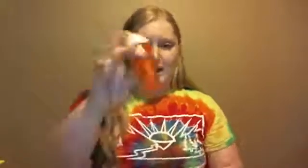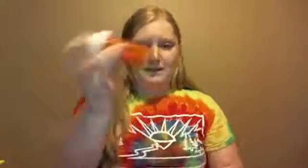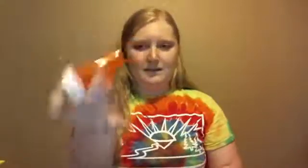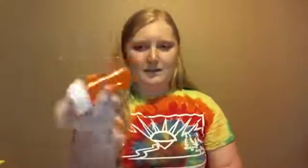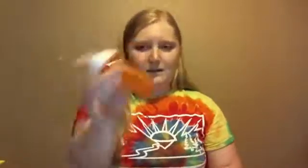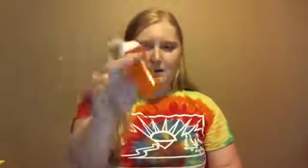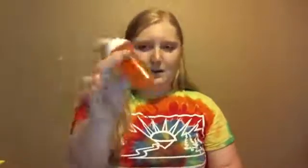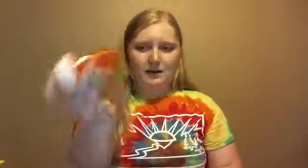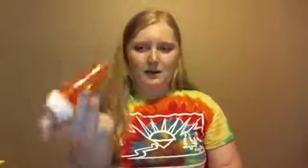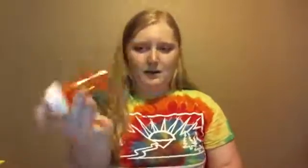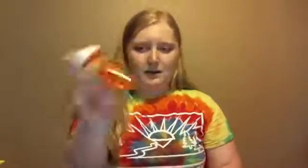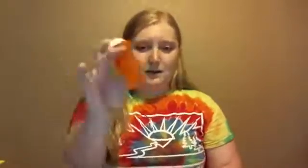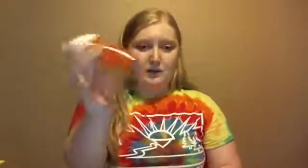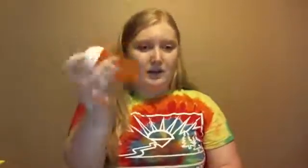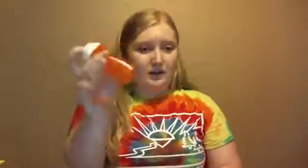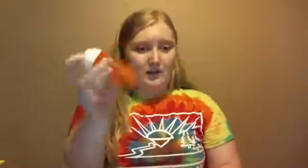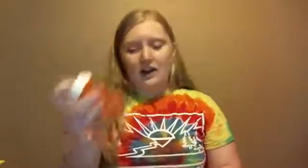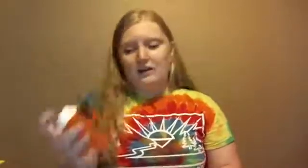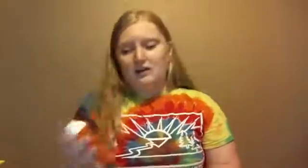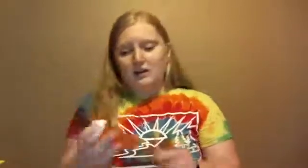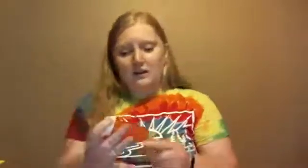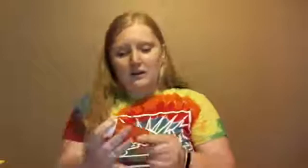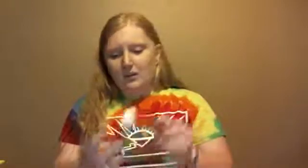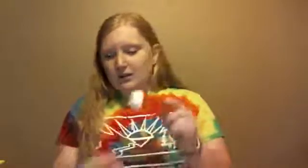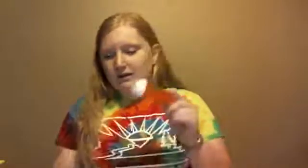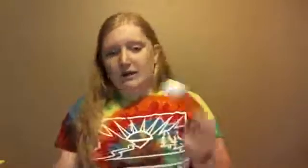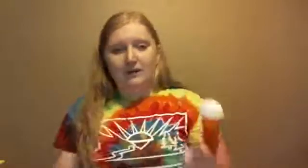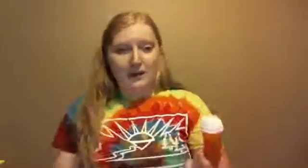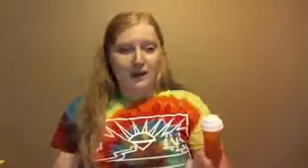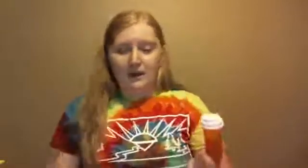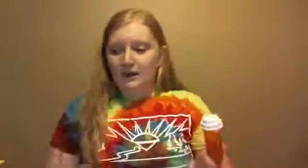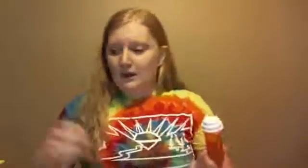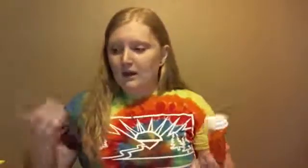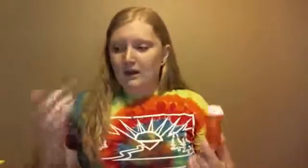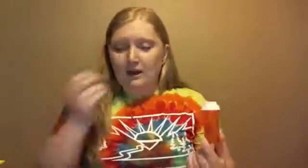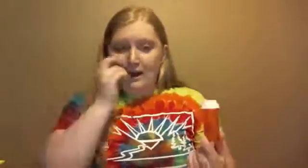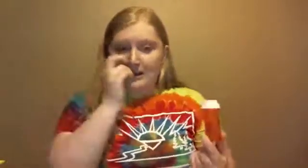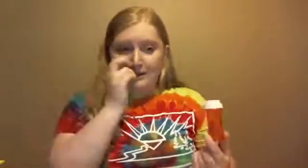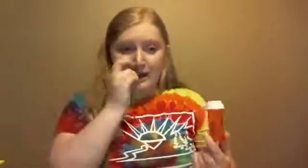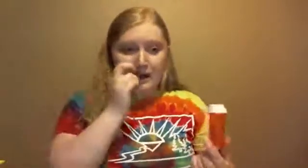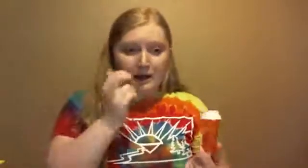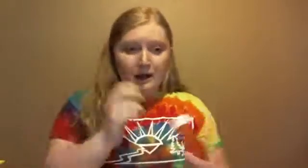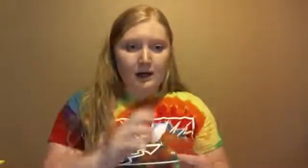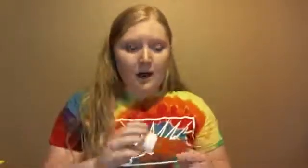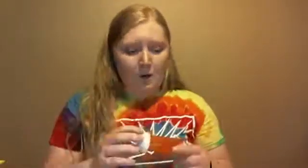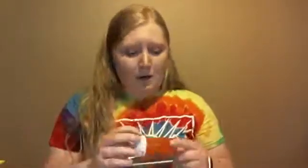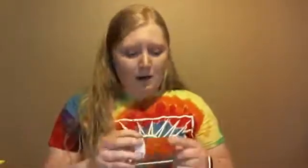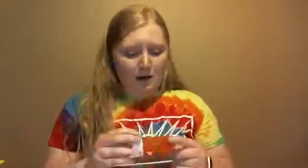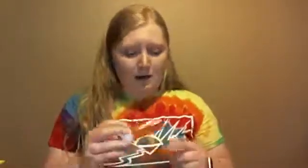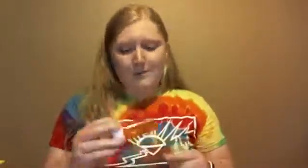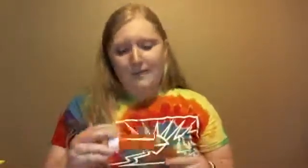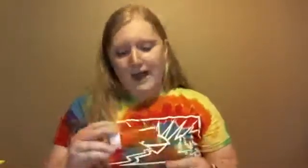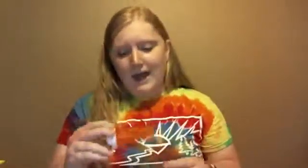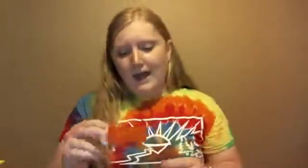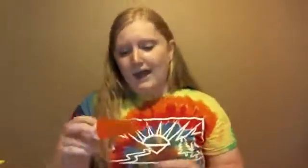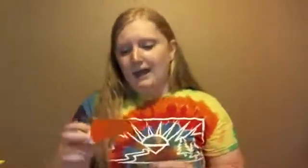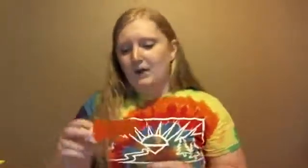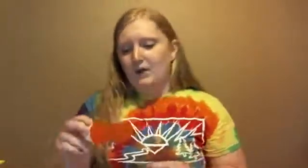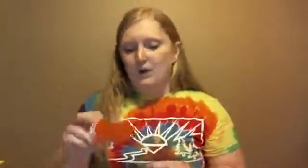because you could jiggle them around. You could also put stuff in a container or in a bag